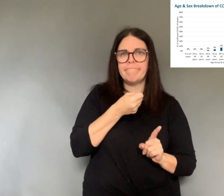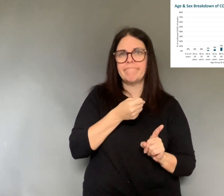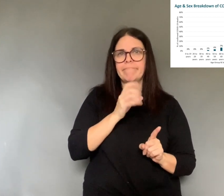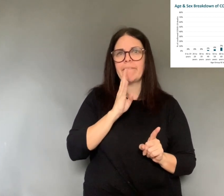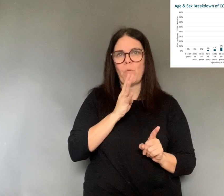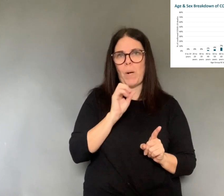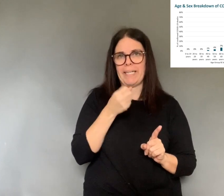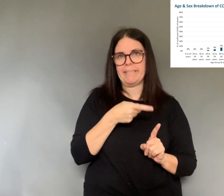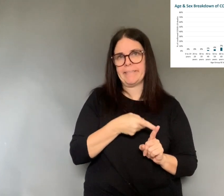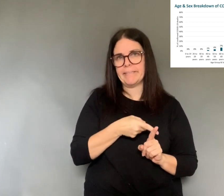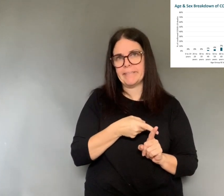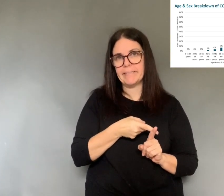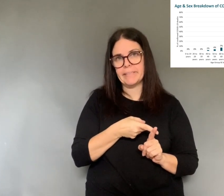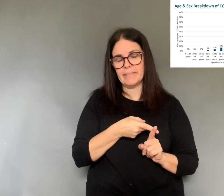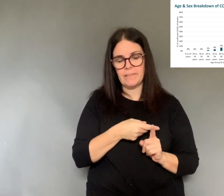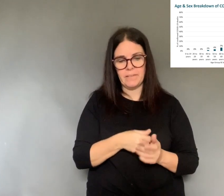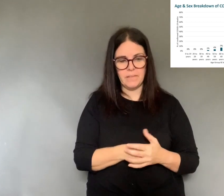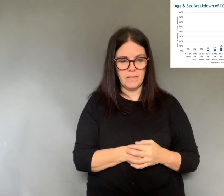well.